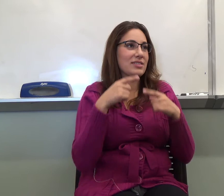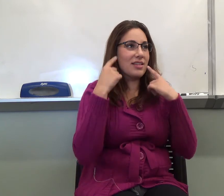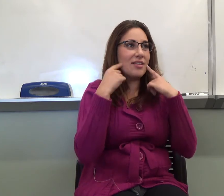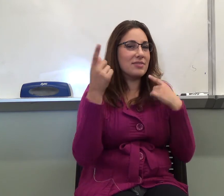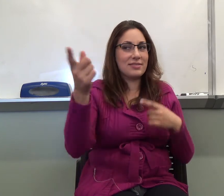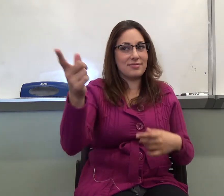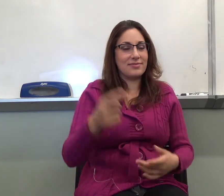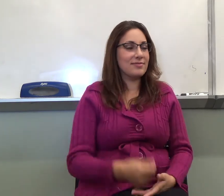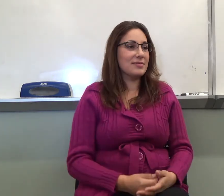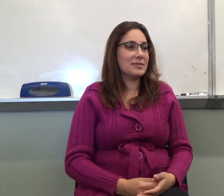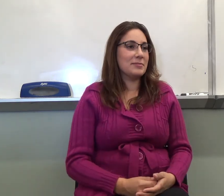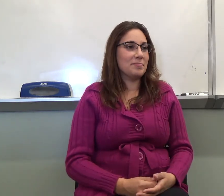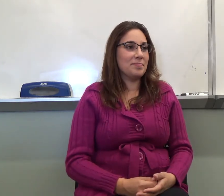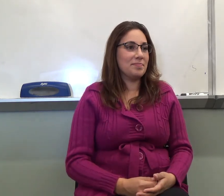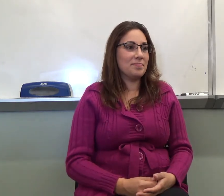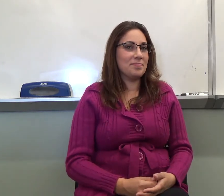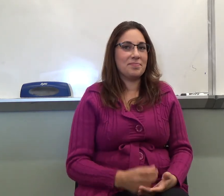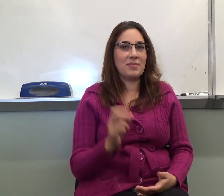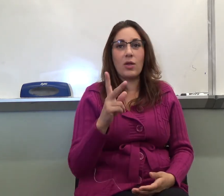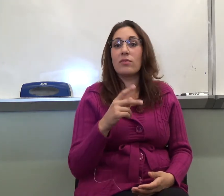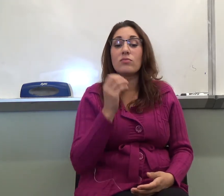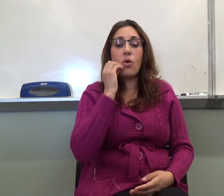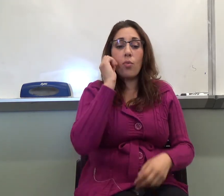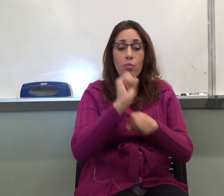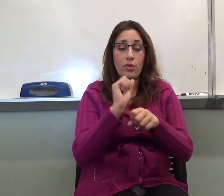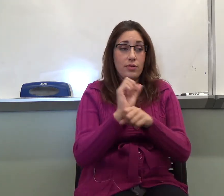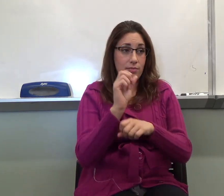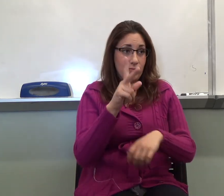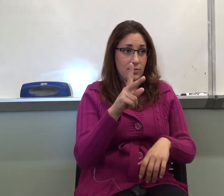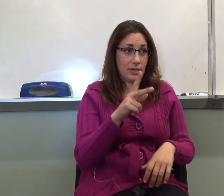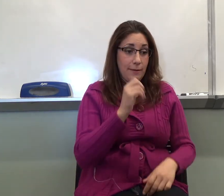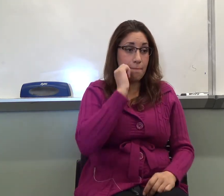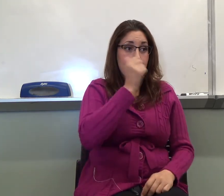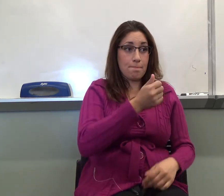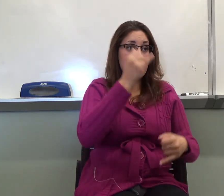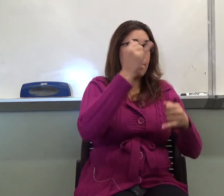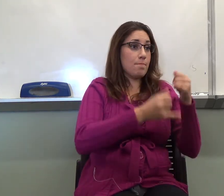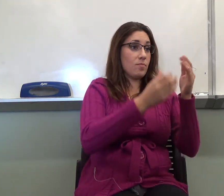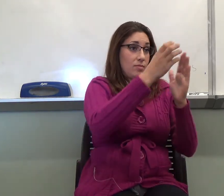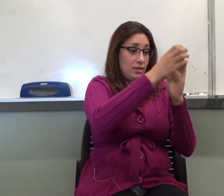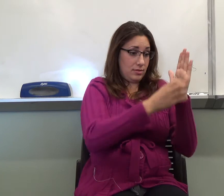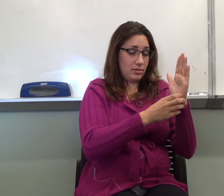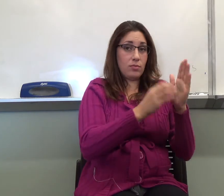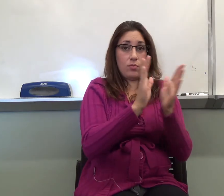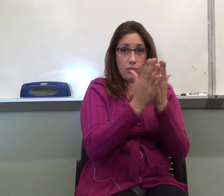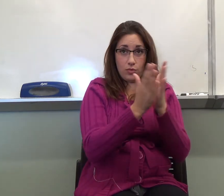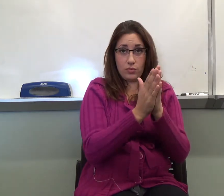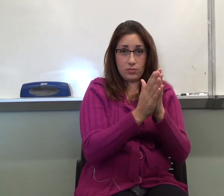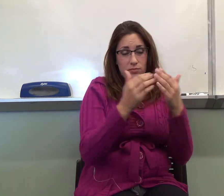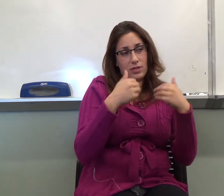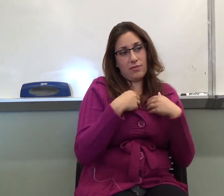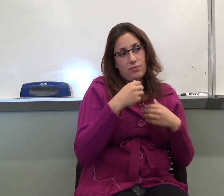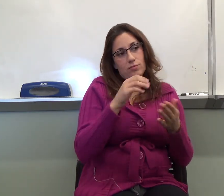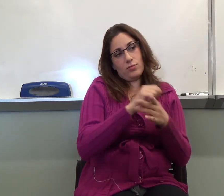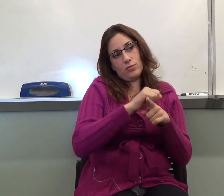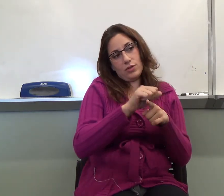Okay, let's do some homework. Tomorrow we're going to do the last section in the book, and I'll have your practice final for you to take